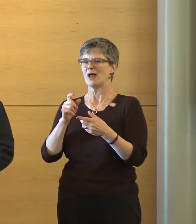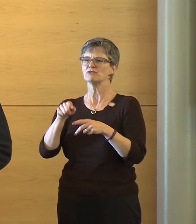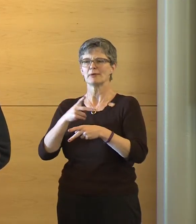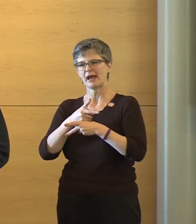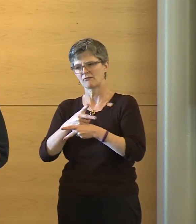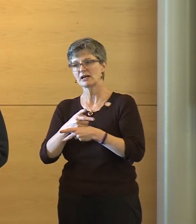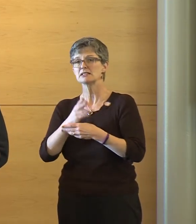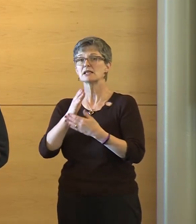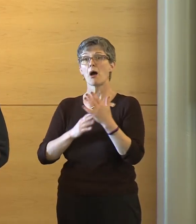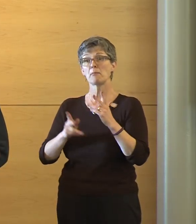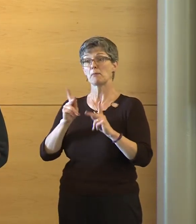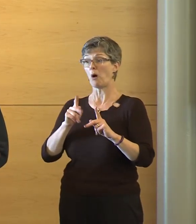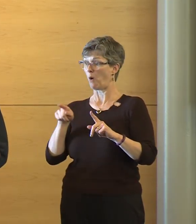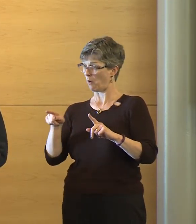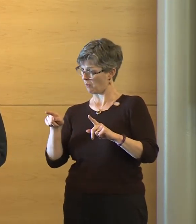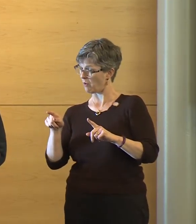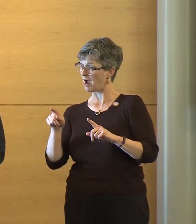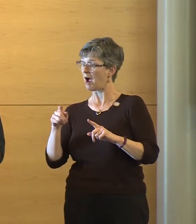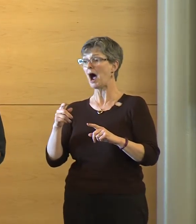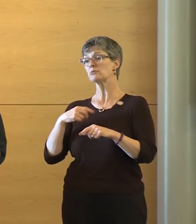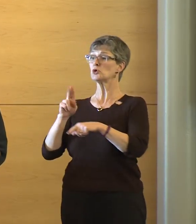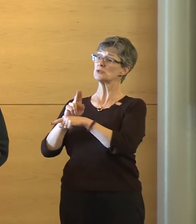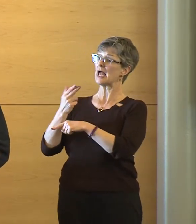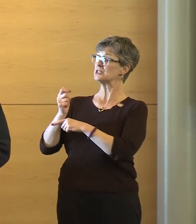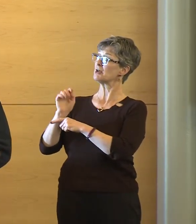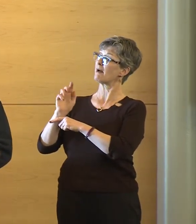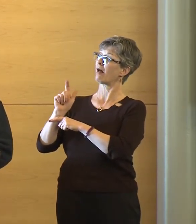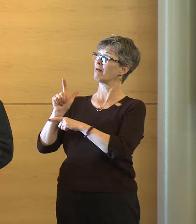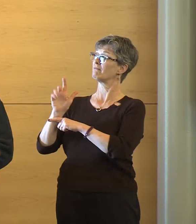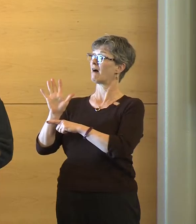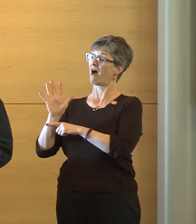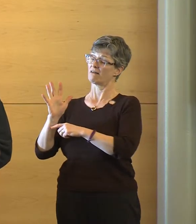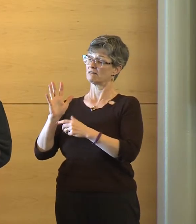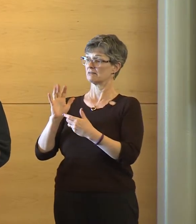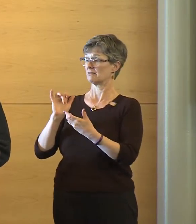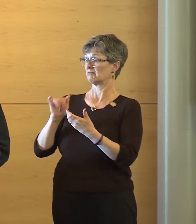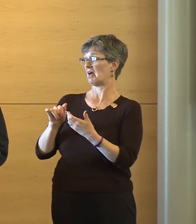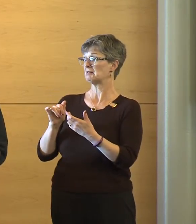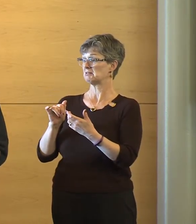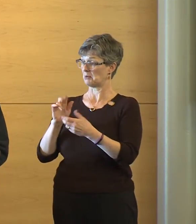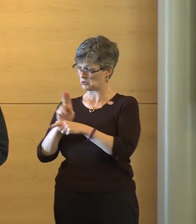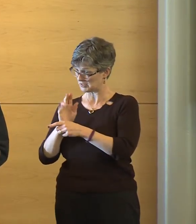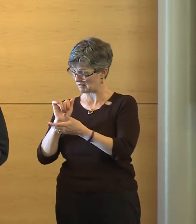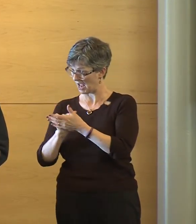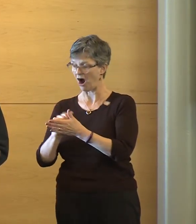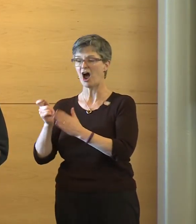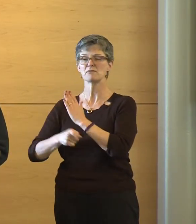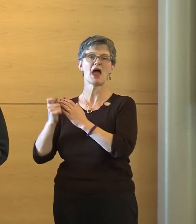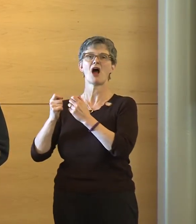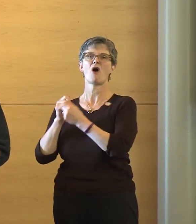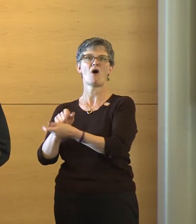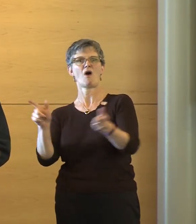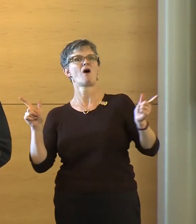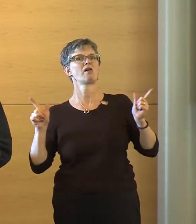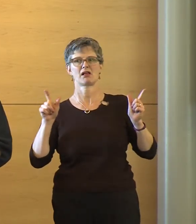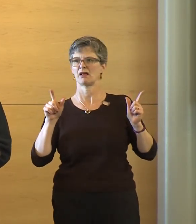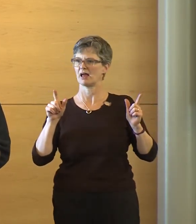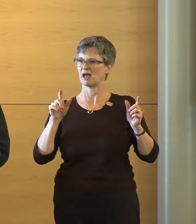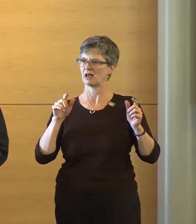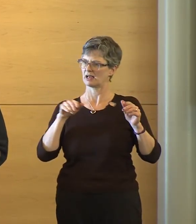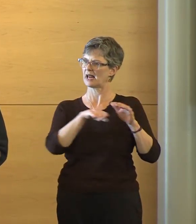rhetoric or thought from others? Well, it's nothing is automatic. And that